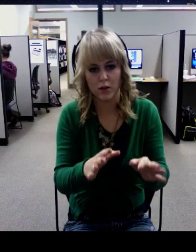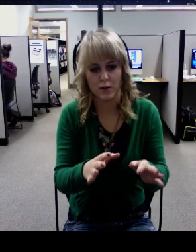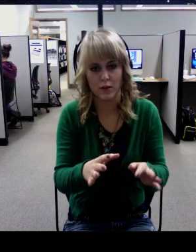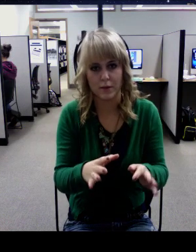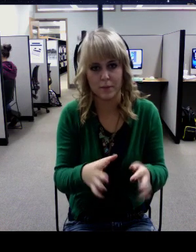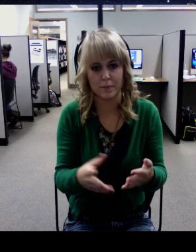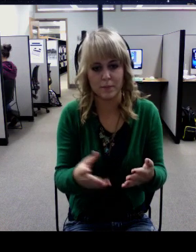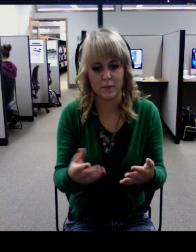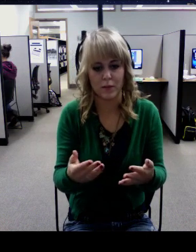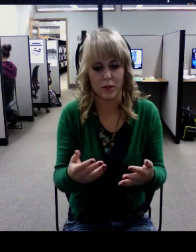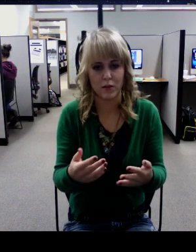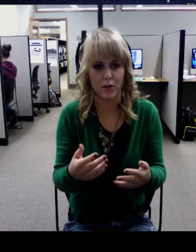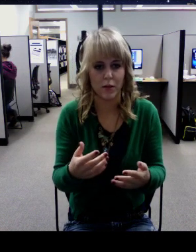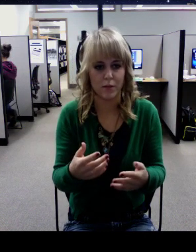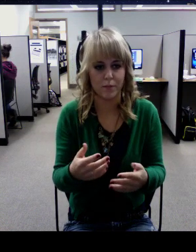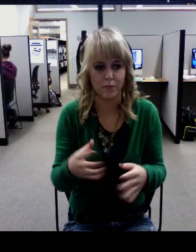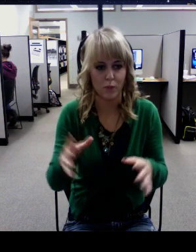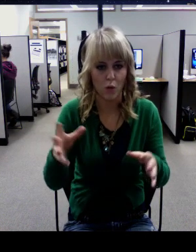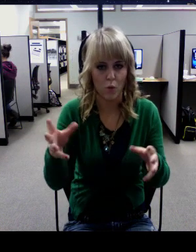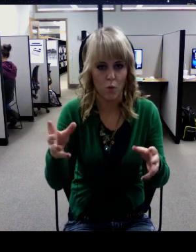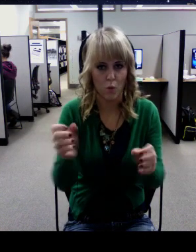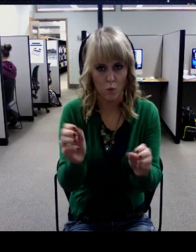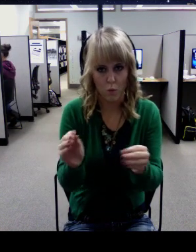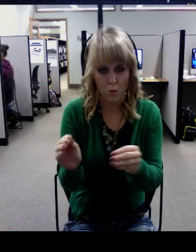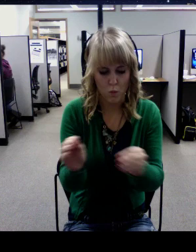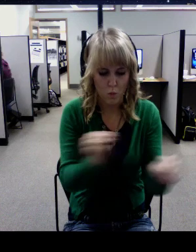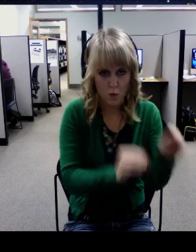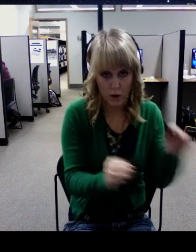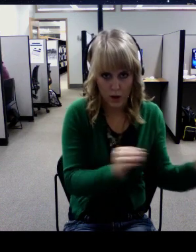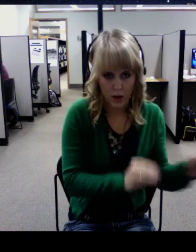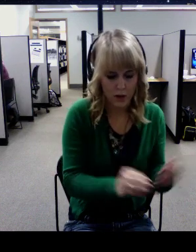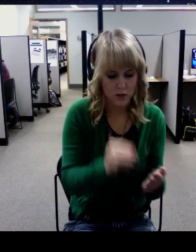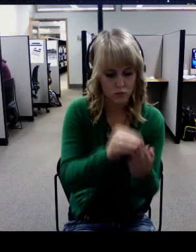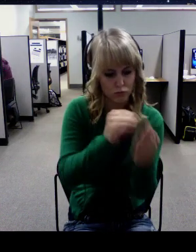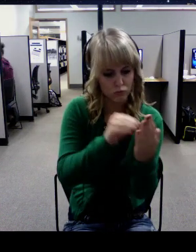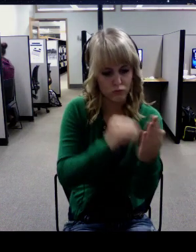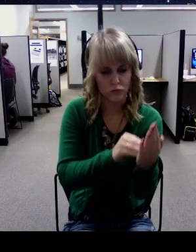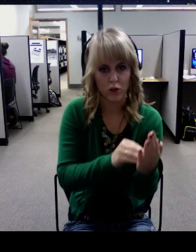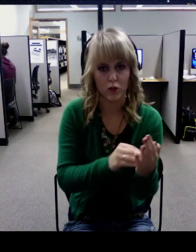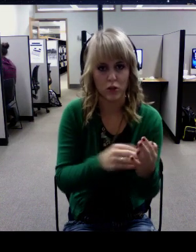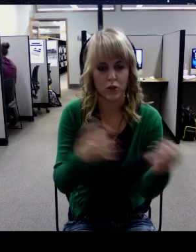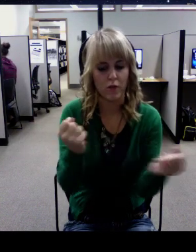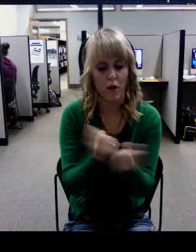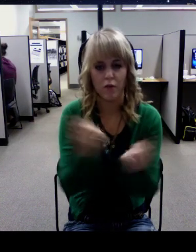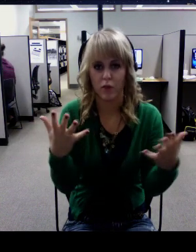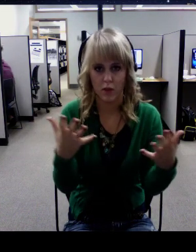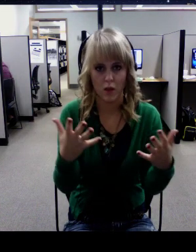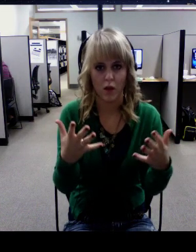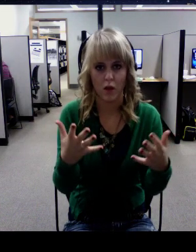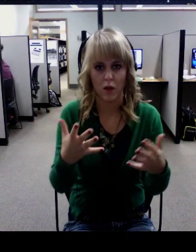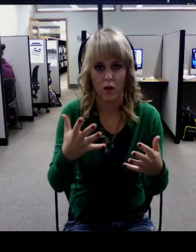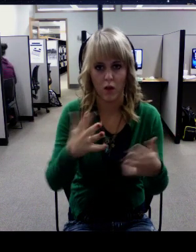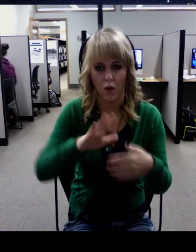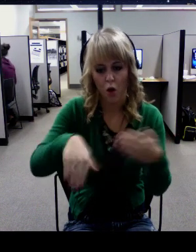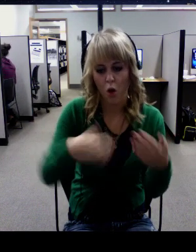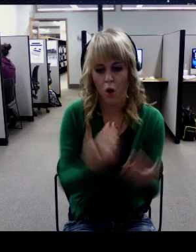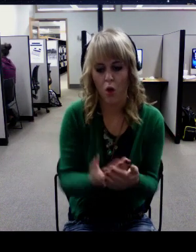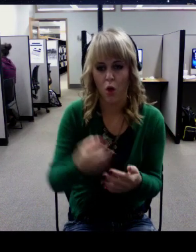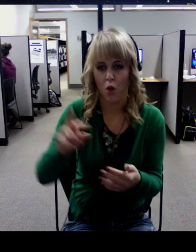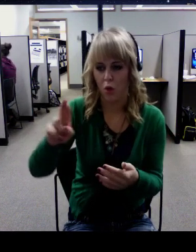records. And that would start at the beginning of the year on January 1st, keeping every receipt, everything